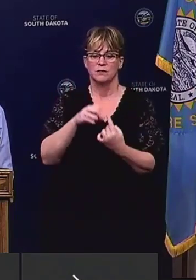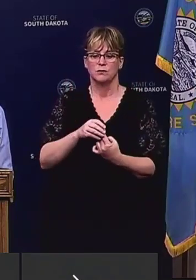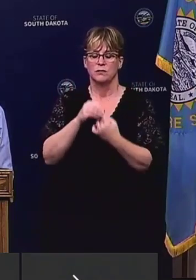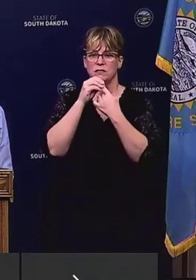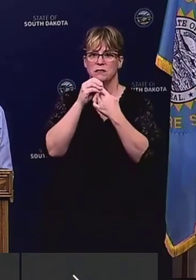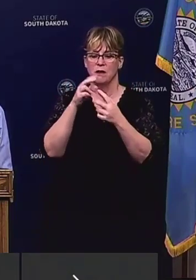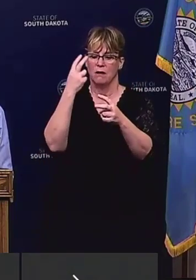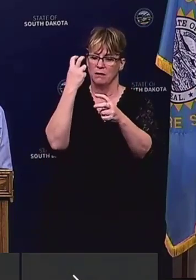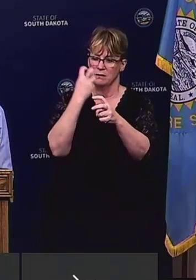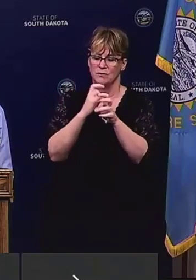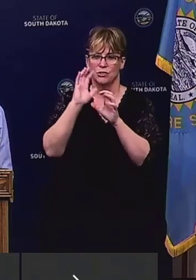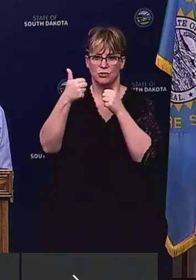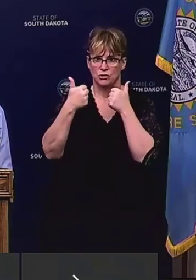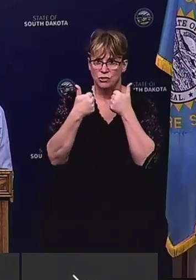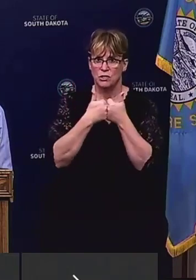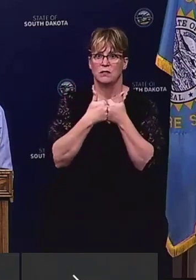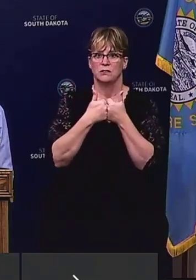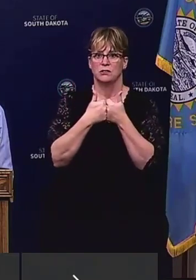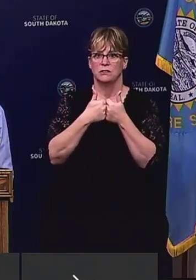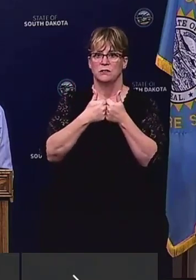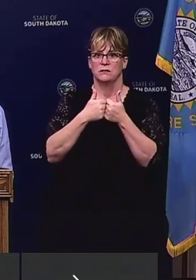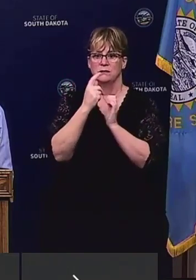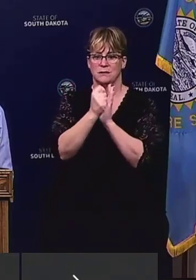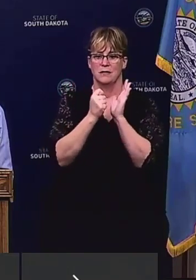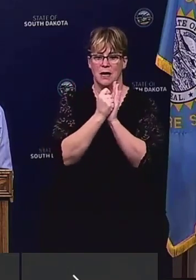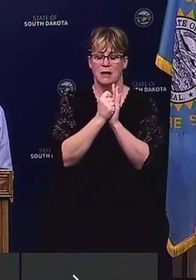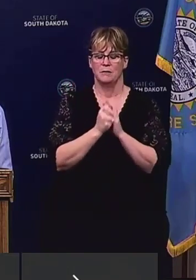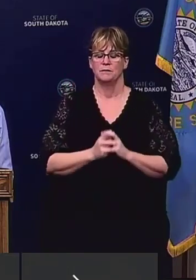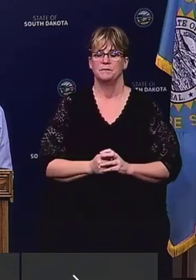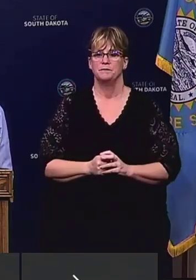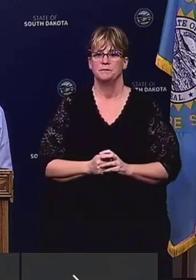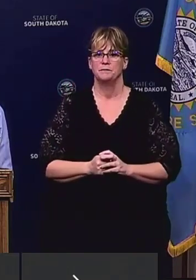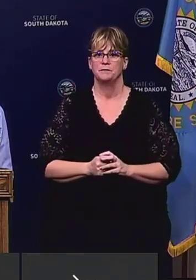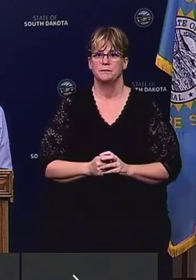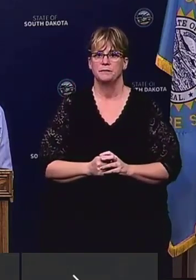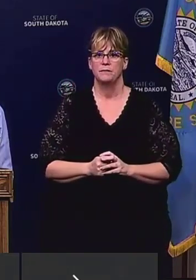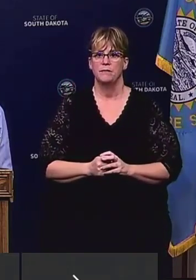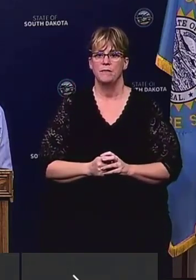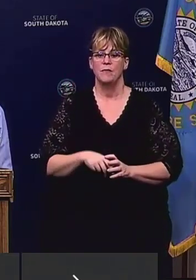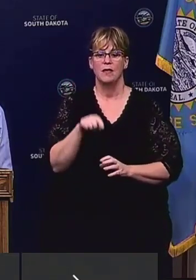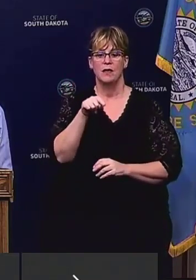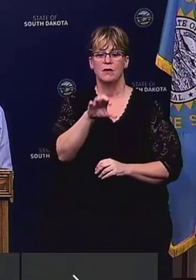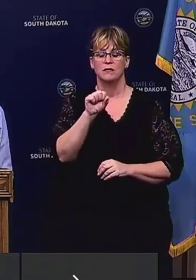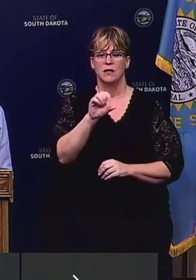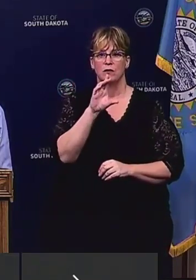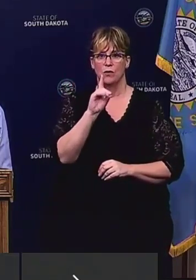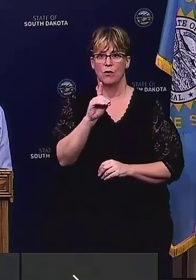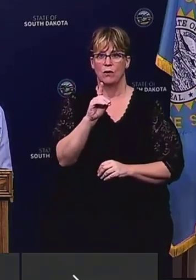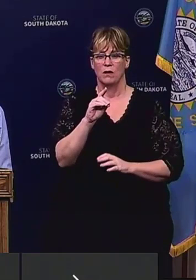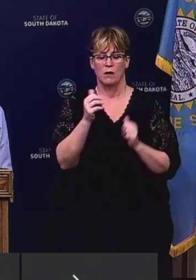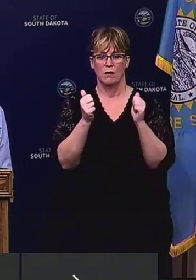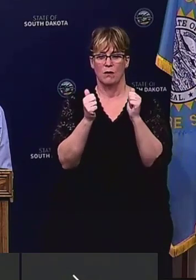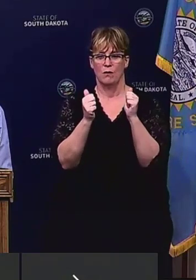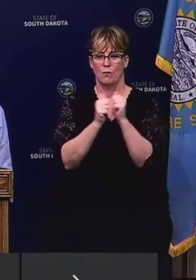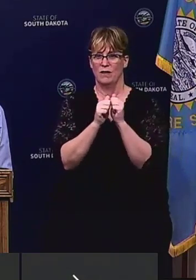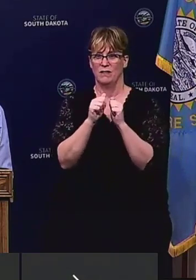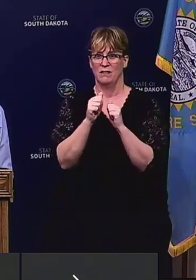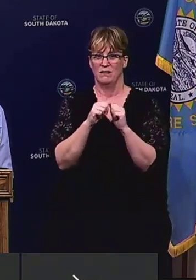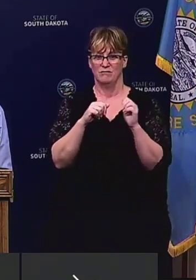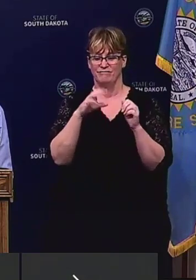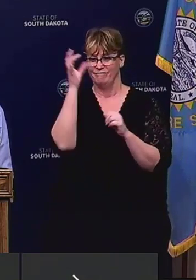uniquely difficult and challenging time. In South Dakota, in an unprecedented situation like we find ourselves in